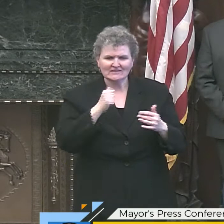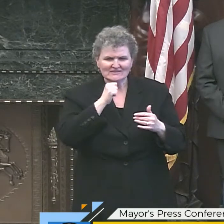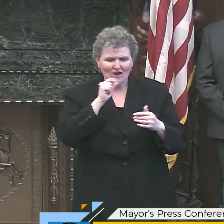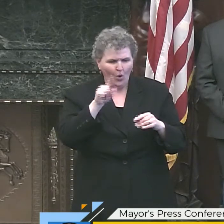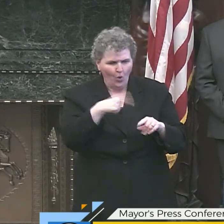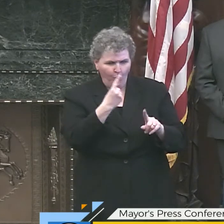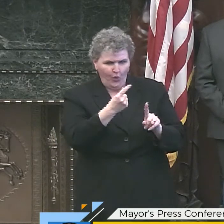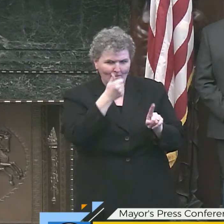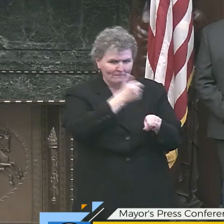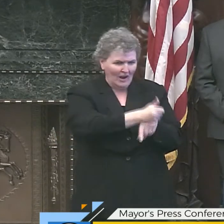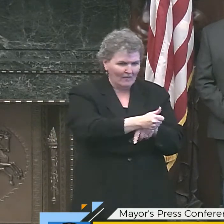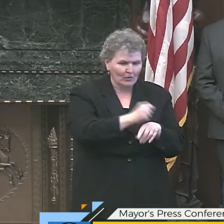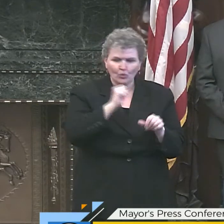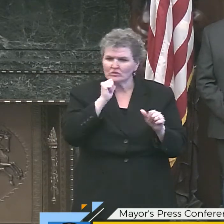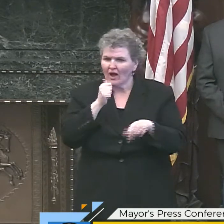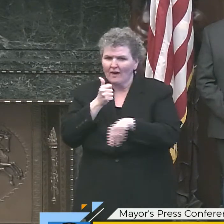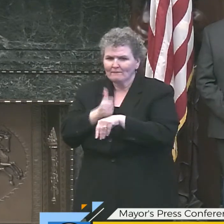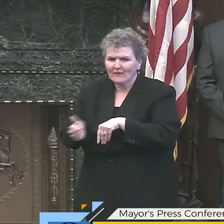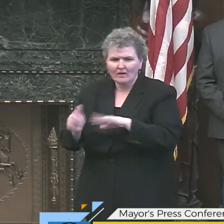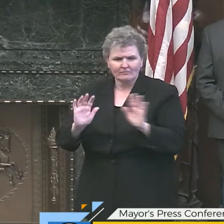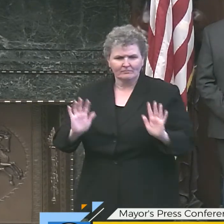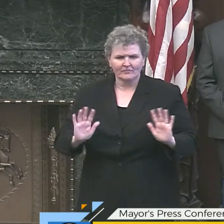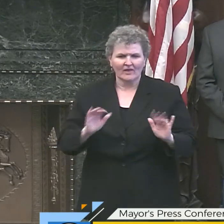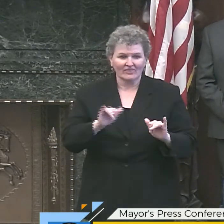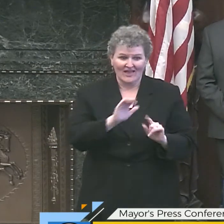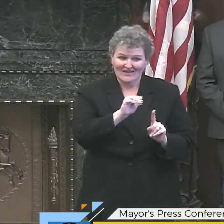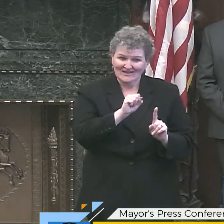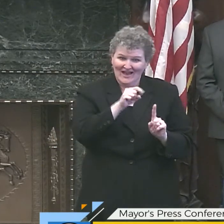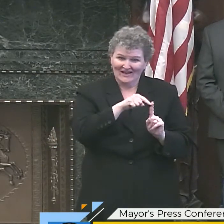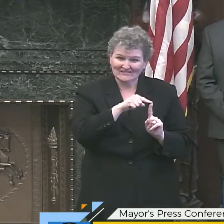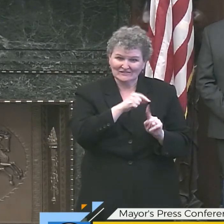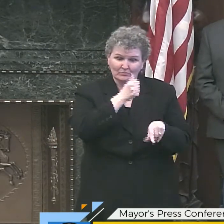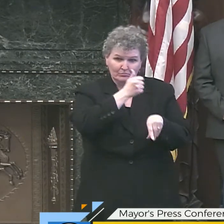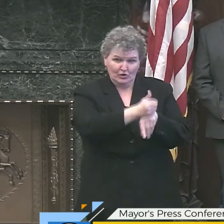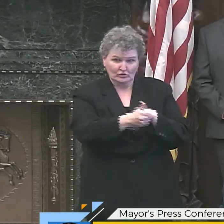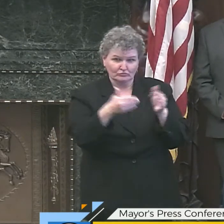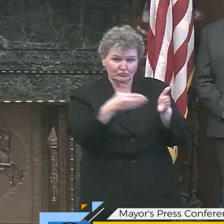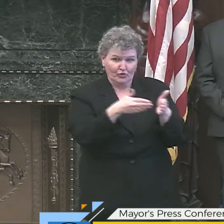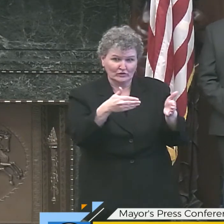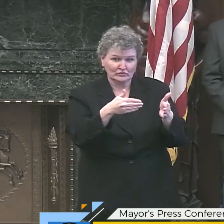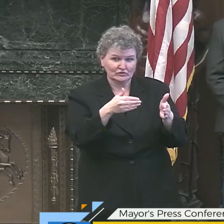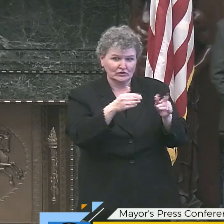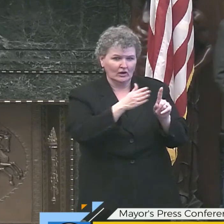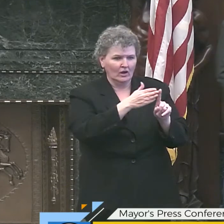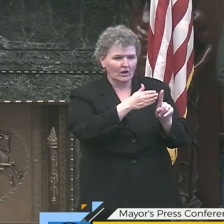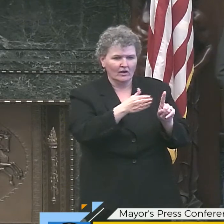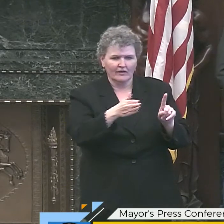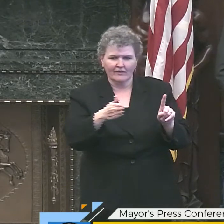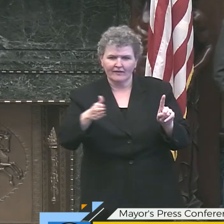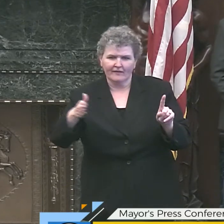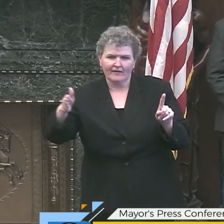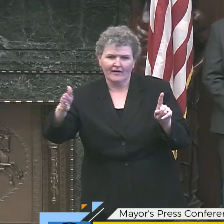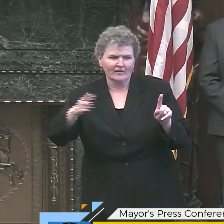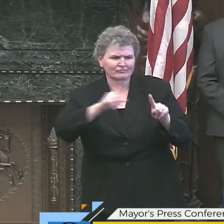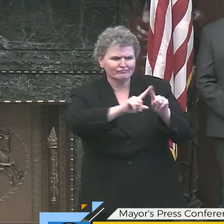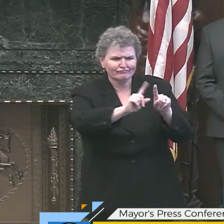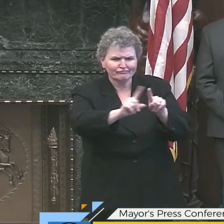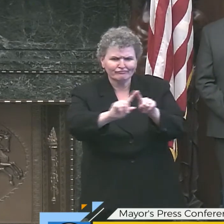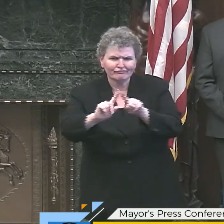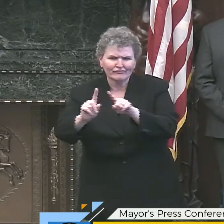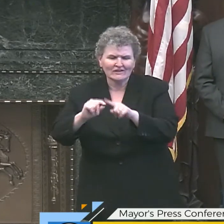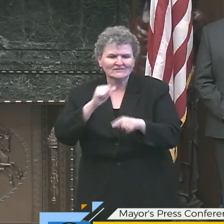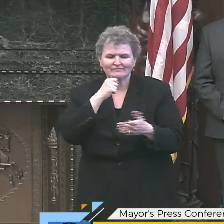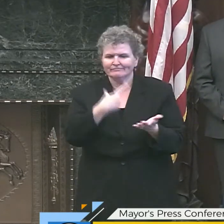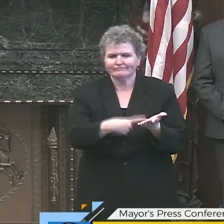The prosecution of cases is a wide array and a wide gamut that I am not going to get into a level of